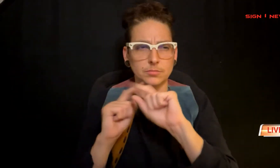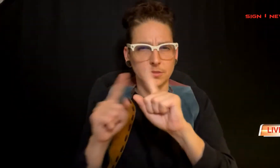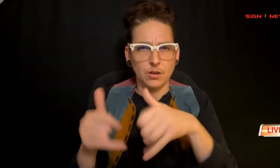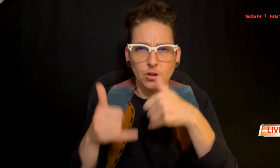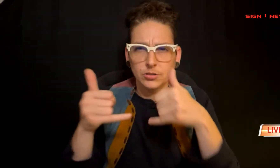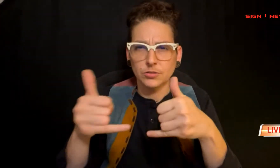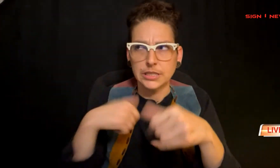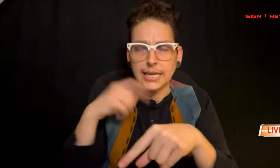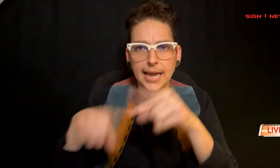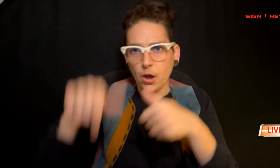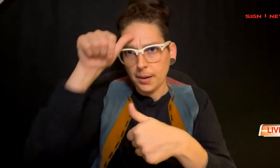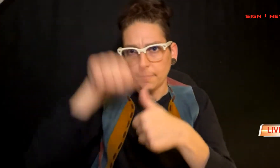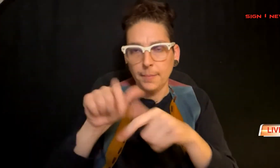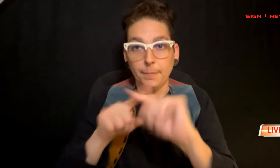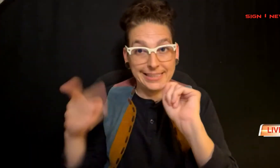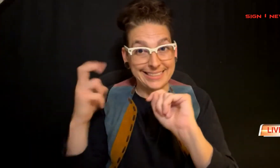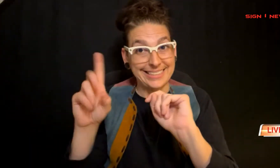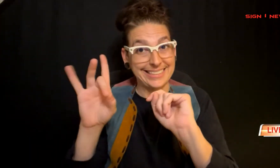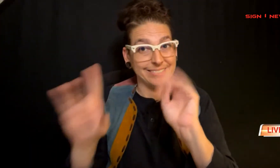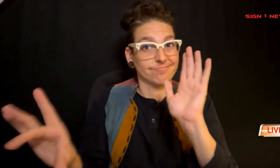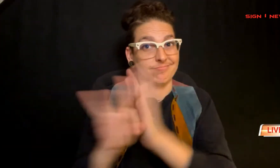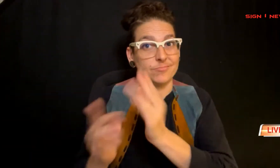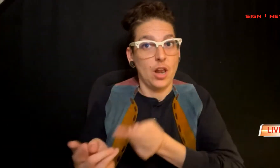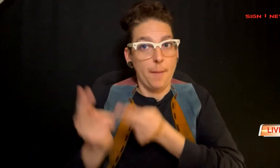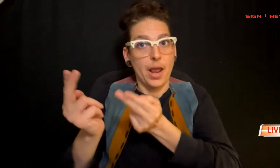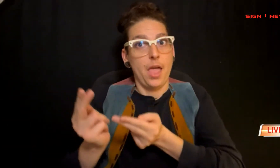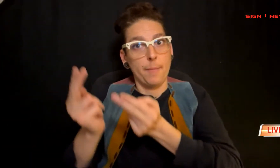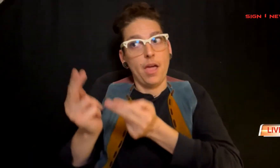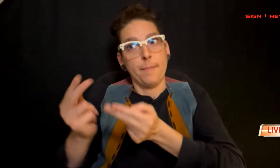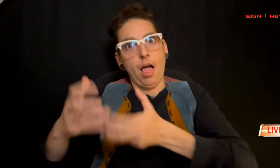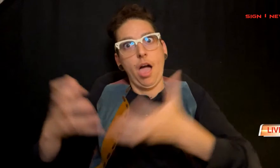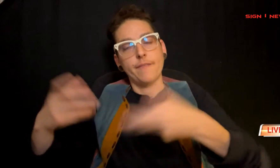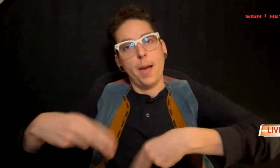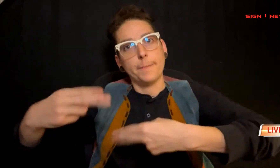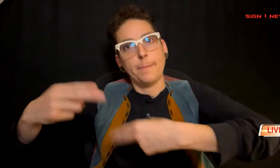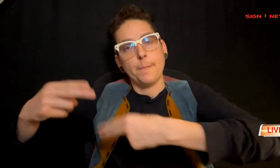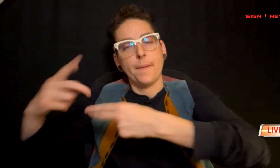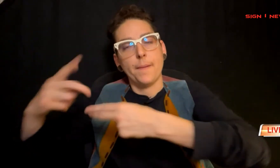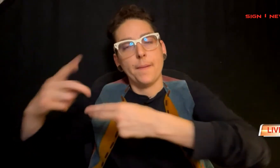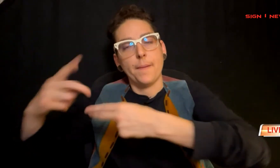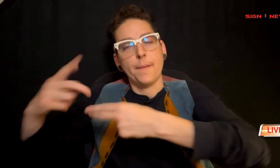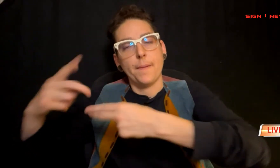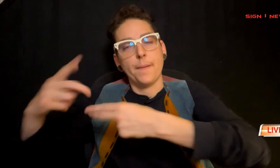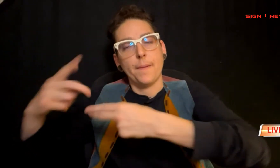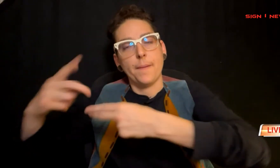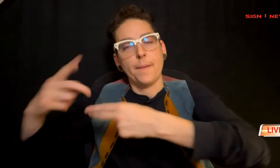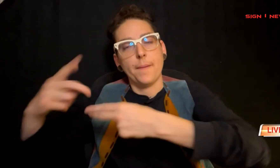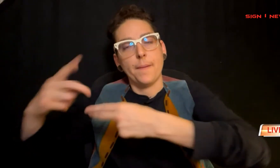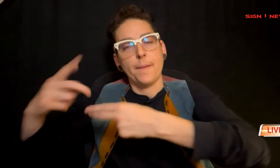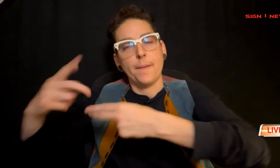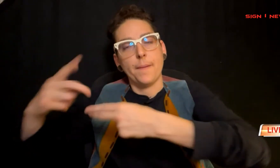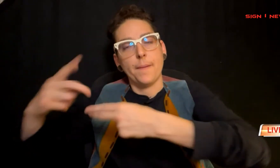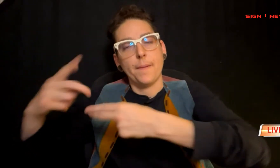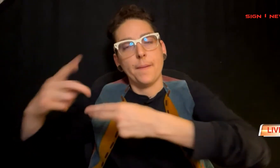I think it was Best Supporting Actor. I can't remember. I think it was nominated.